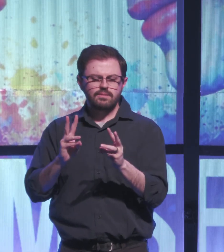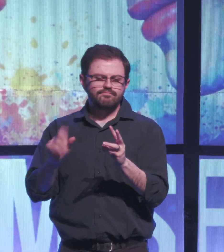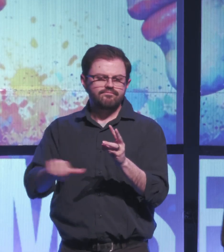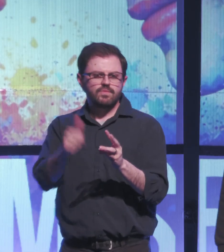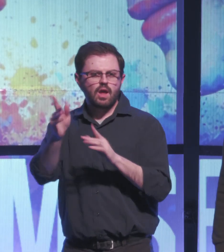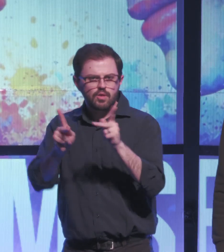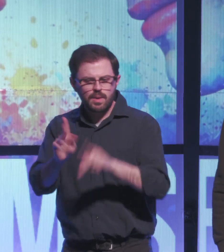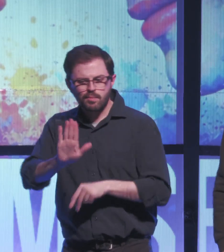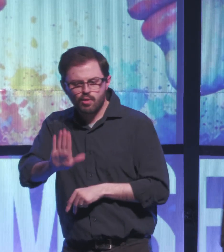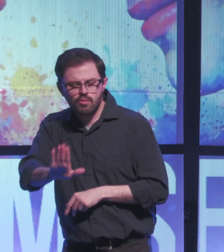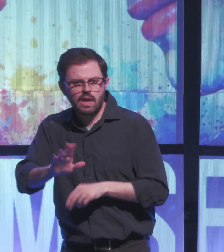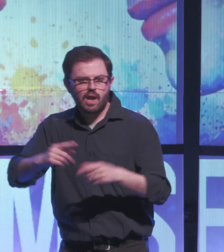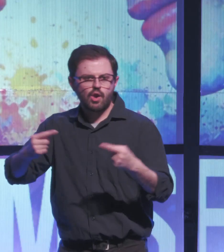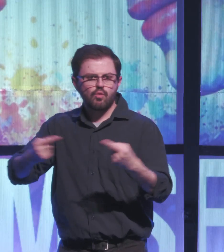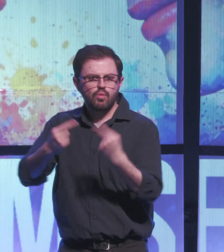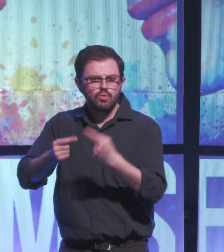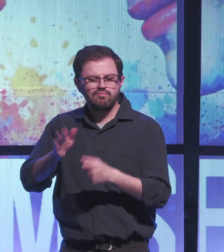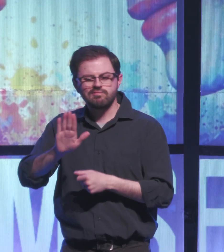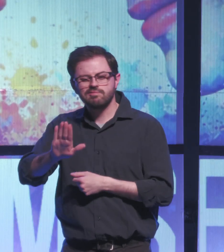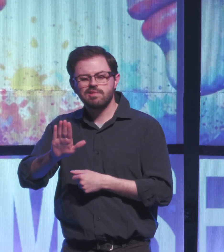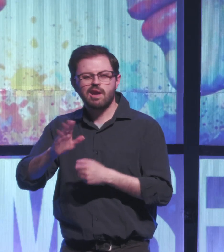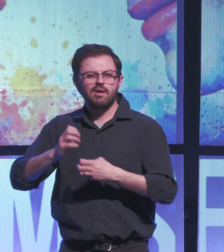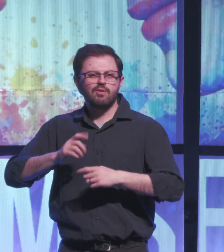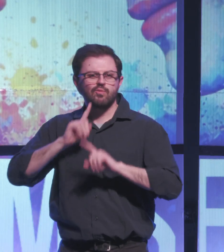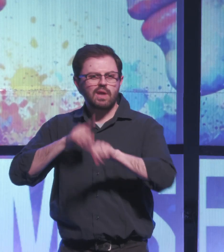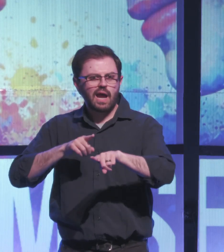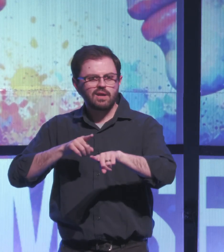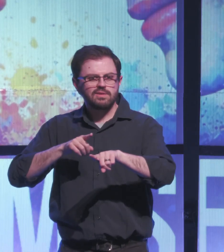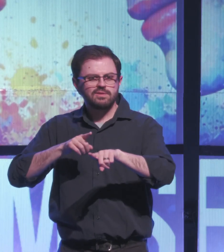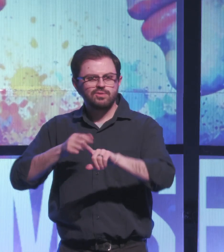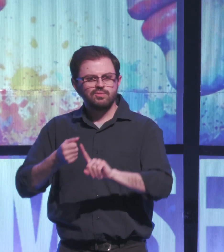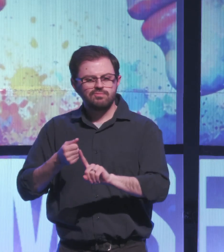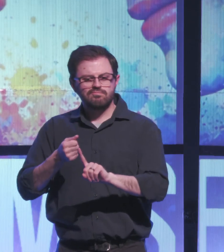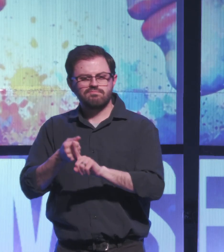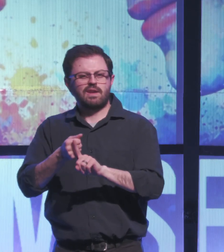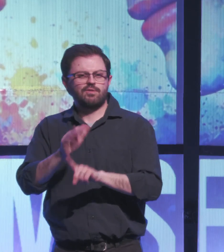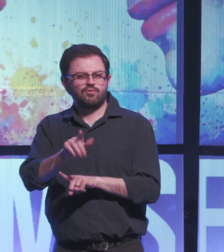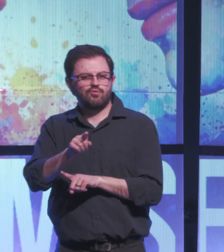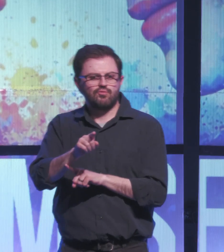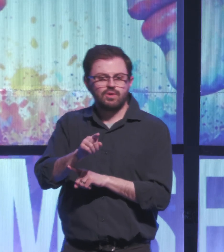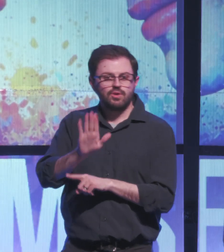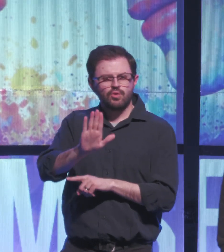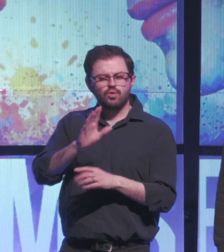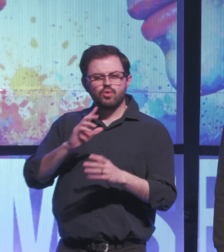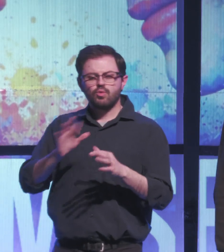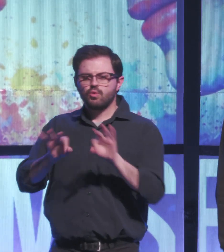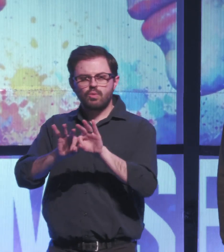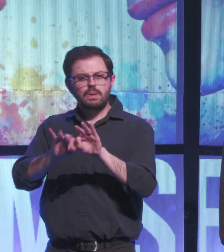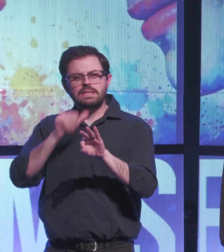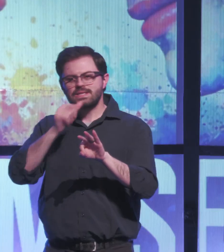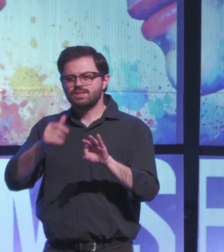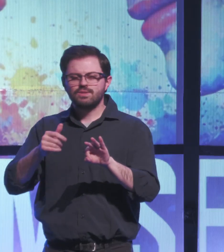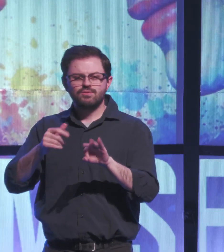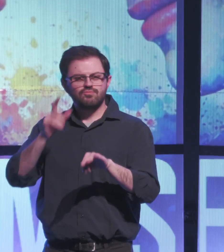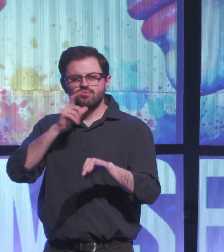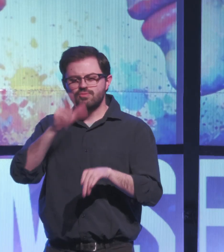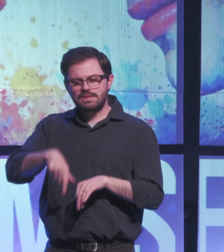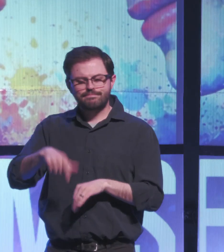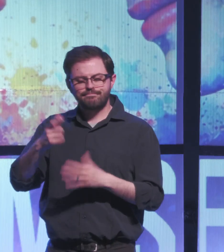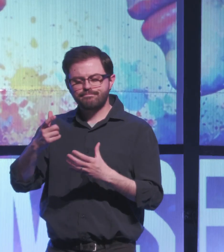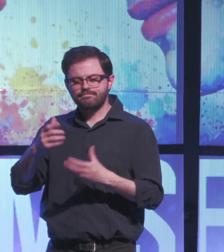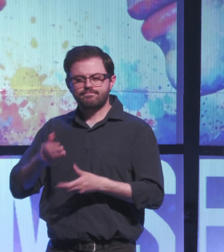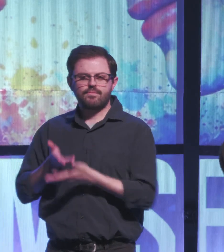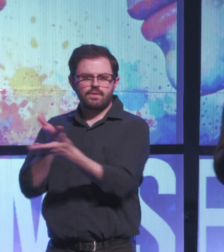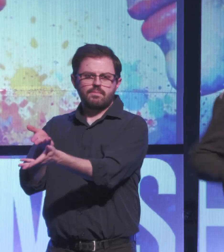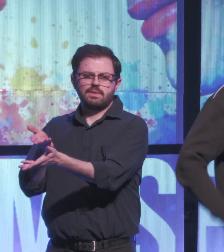a thunderstorm that might have come in. Your worth is too valuable to surrender. Your pain is too powerful to surrender.